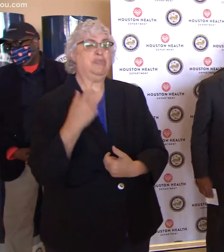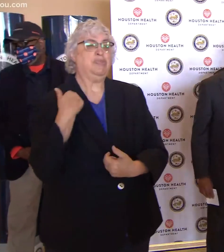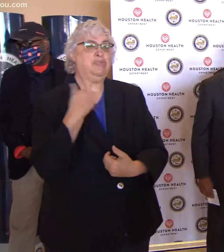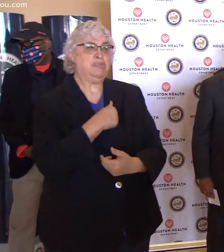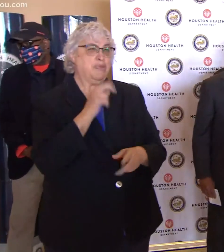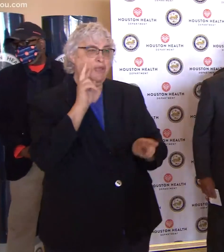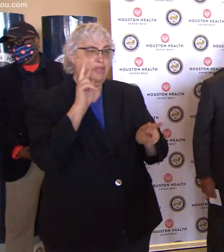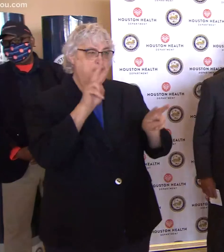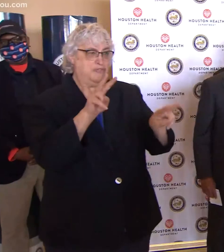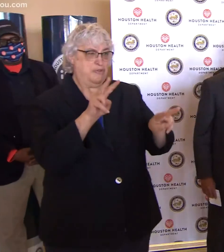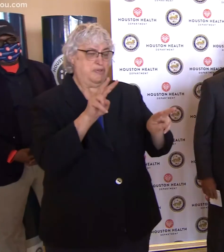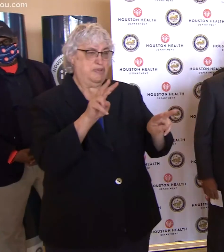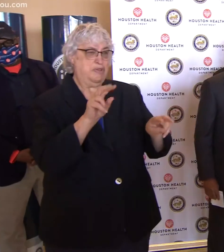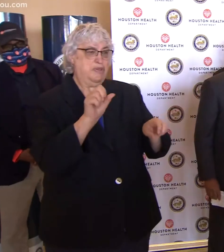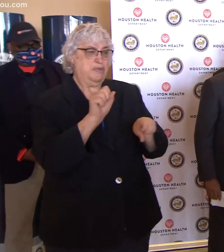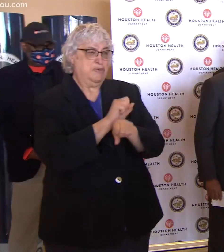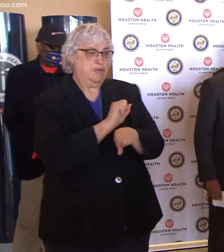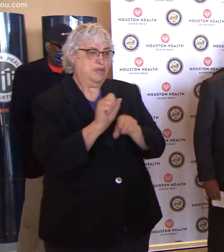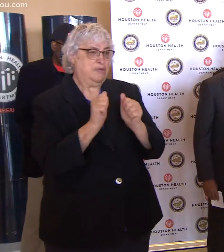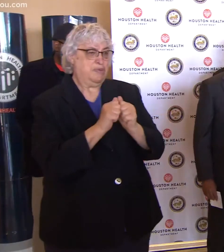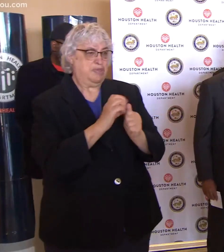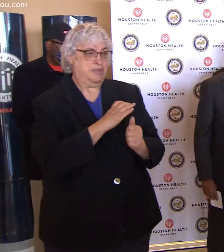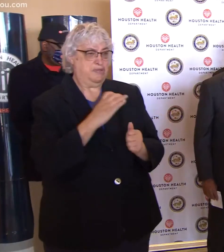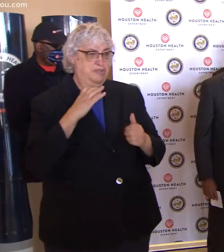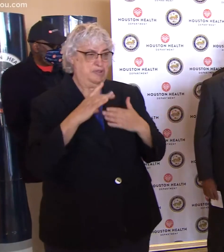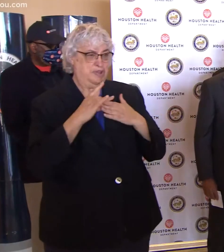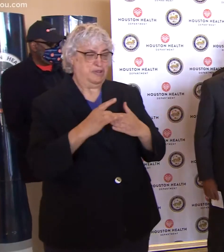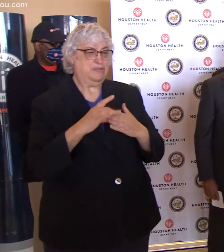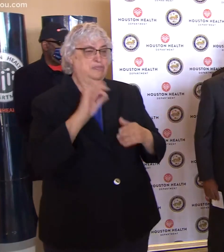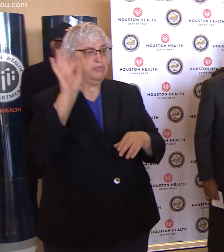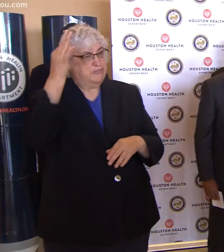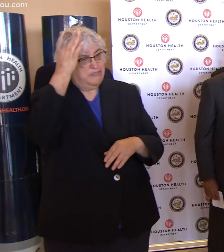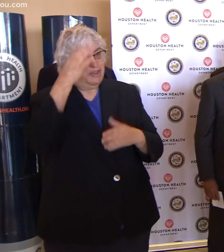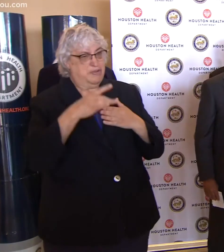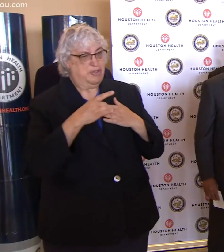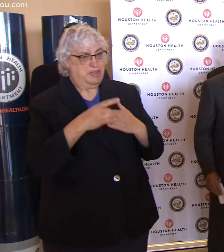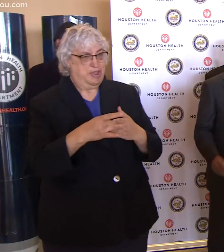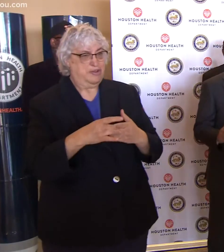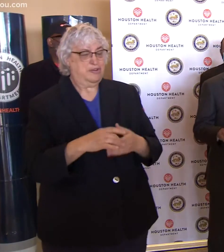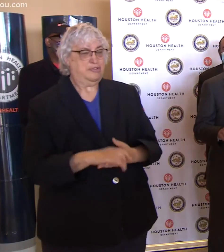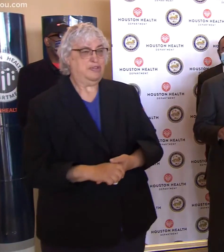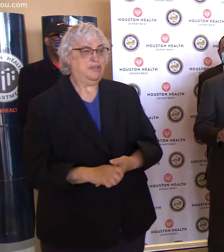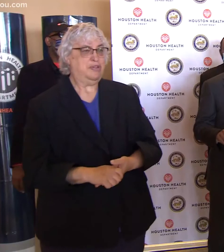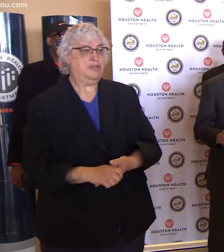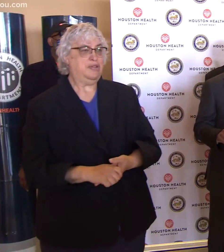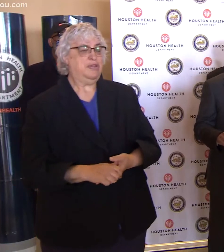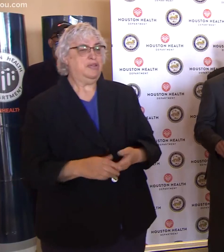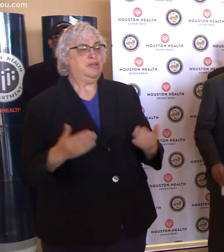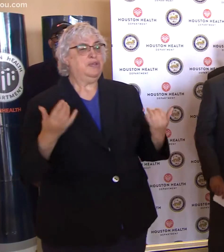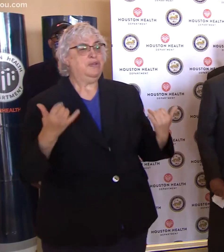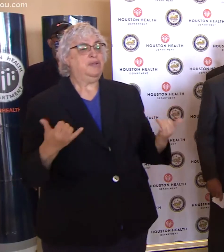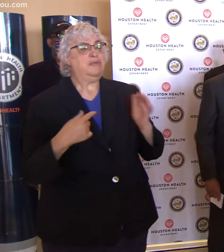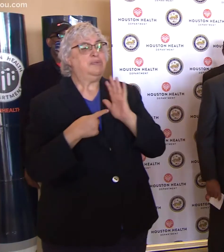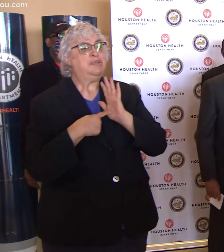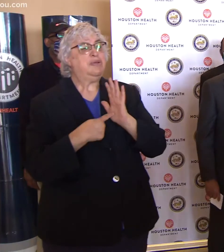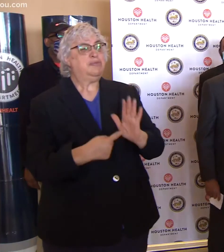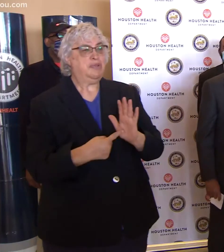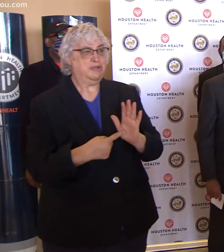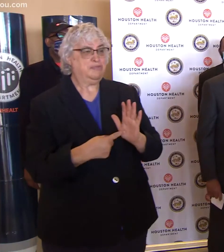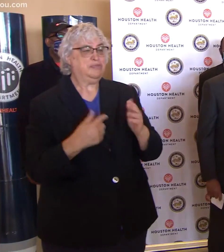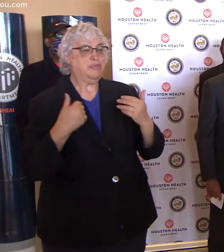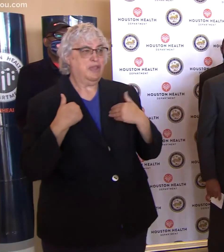forward to working with our congressional leaders and federal leaders. What today demonstrates is that there is a